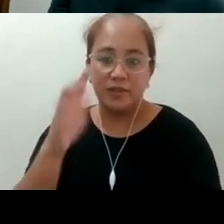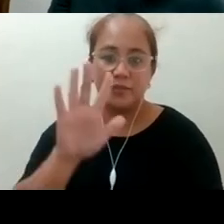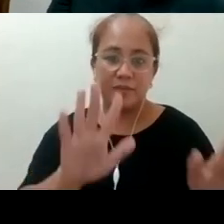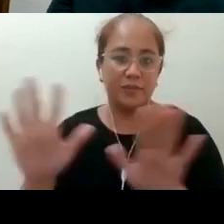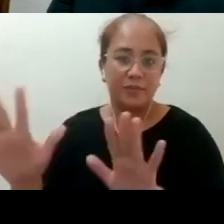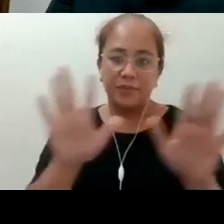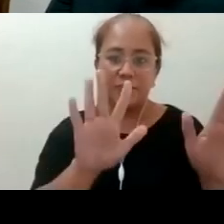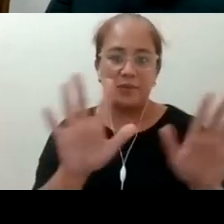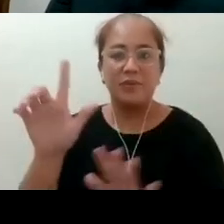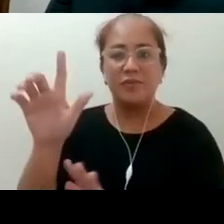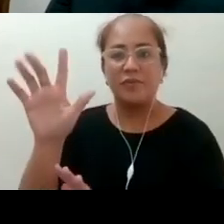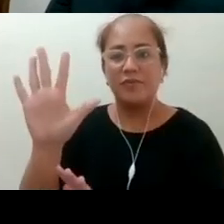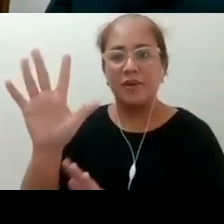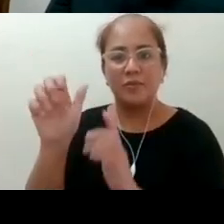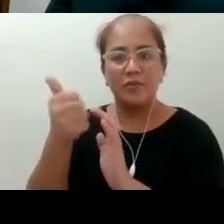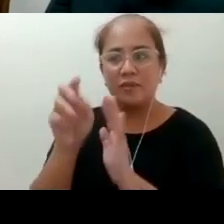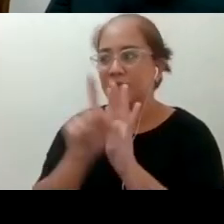for